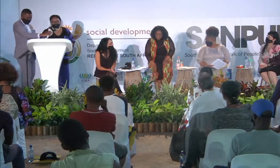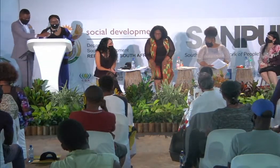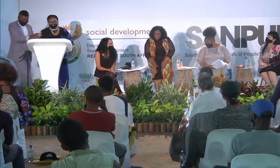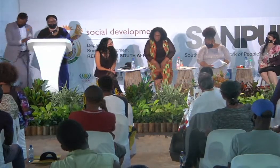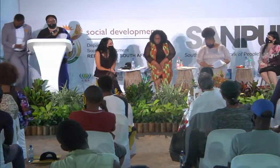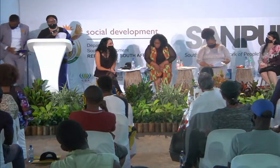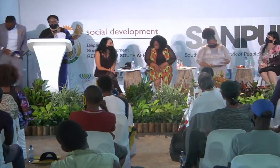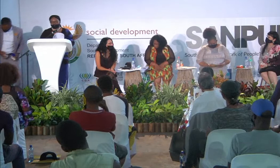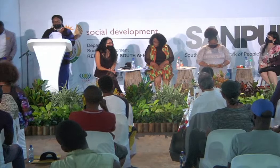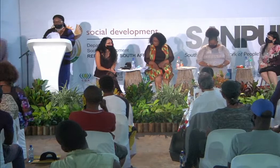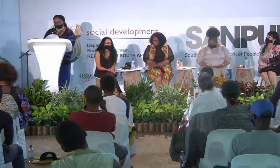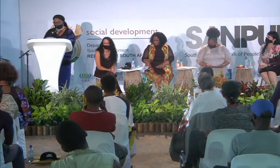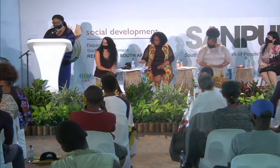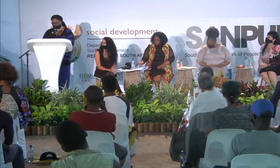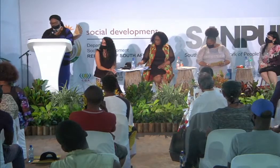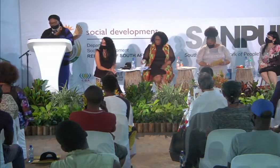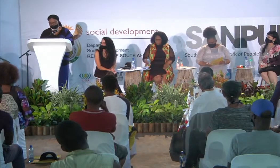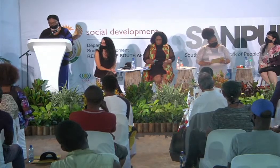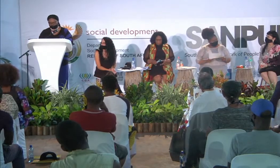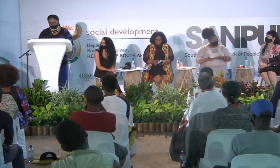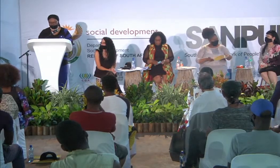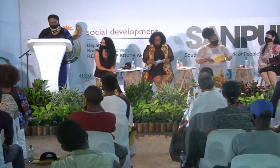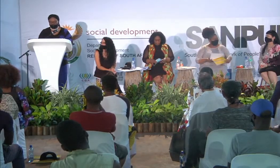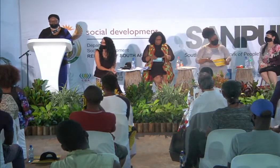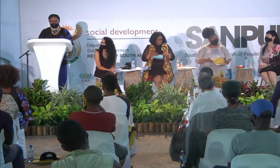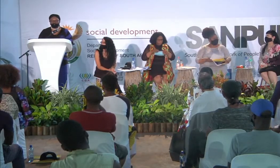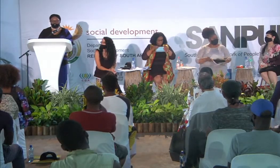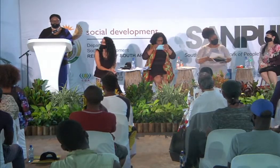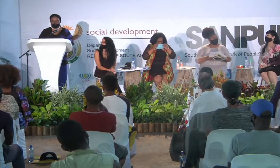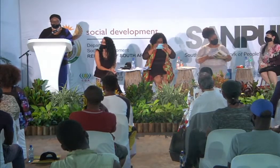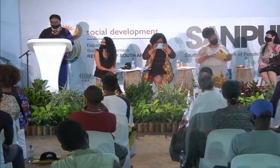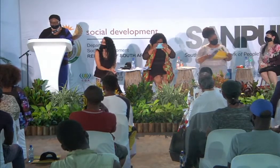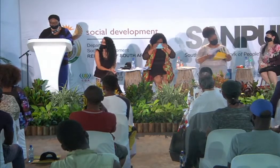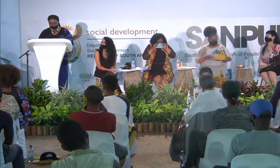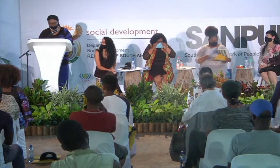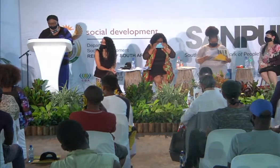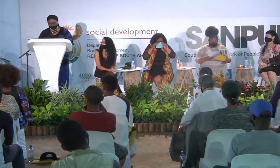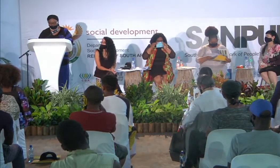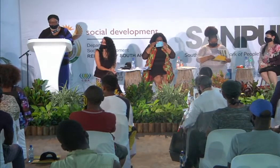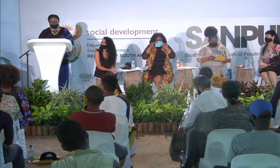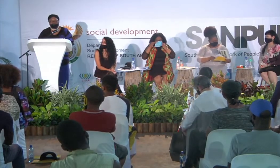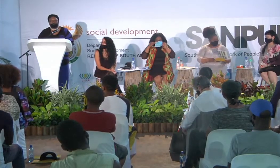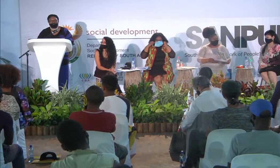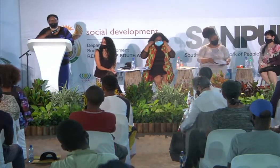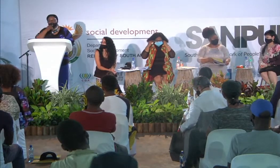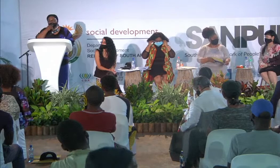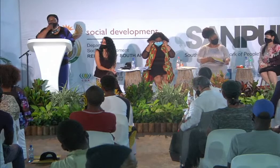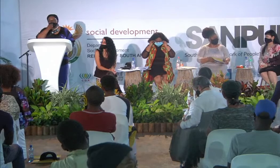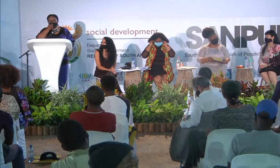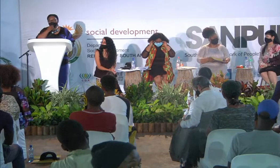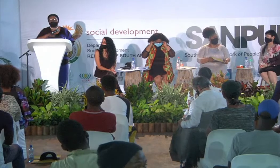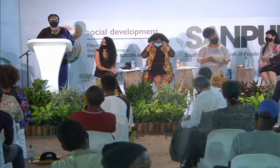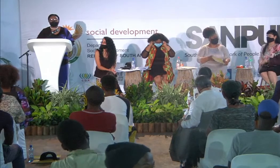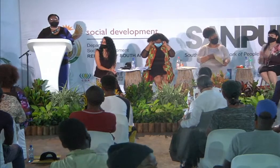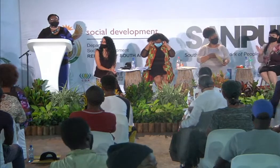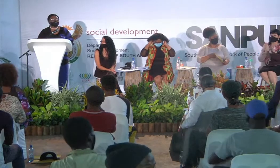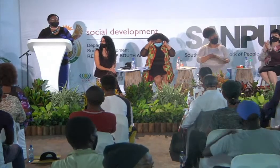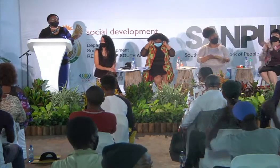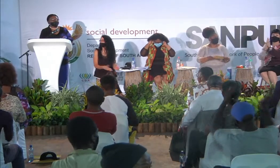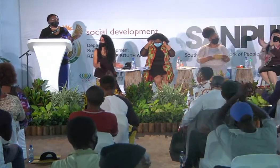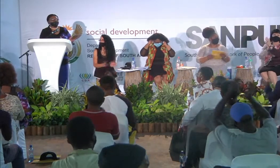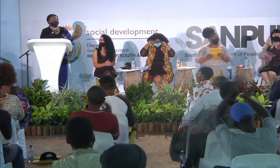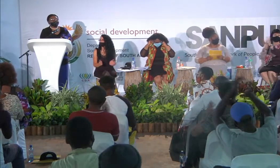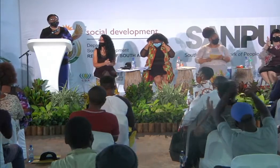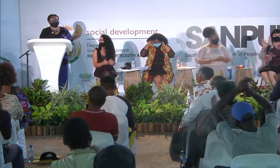Thank you very much, MEC, for the Department of Social Development in the province. Can we give her another round hand